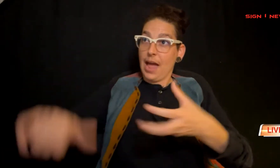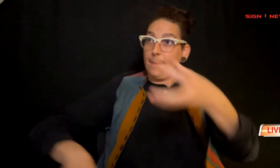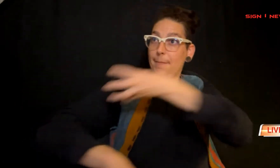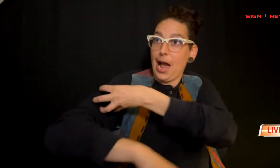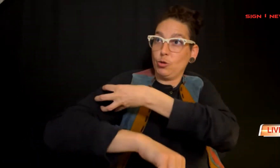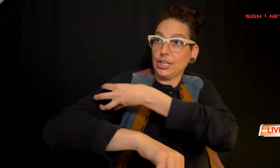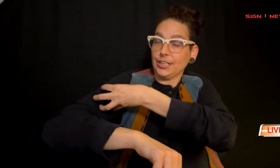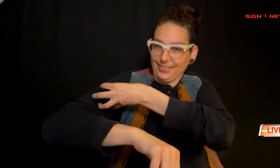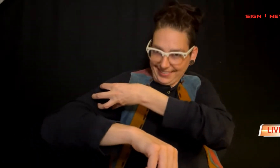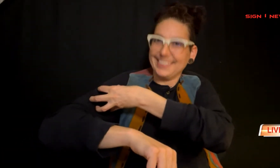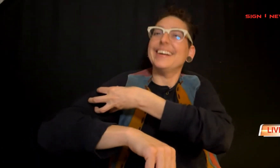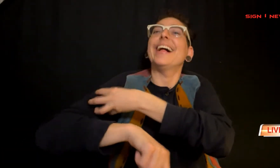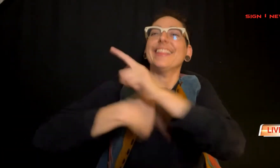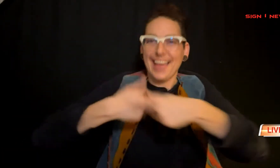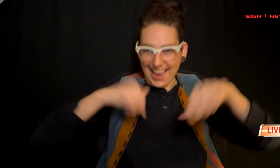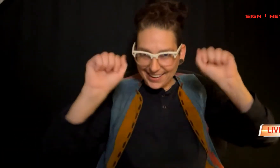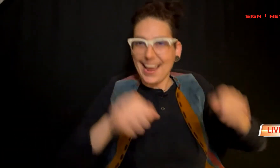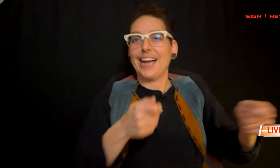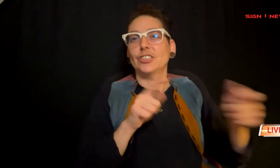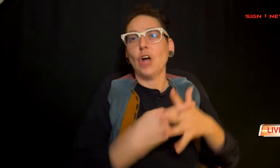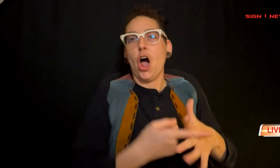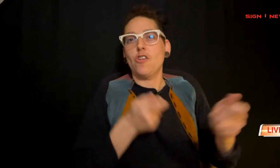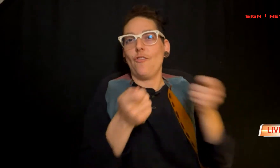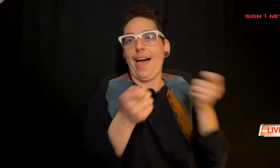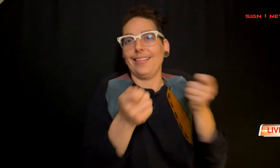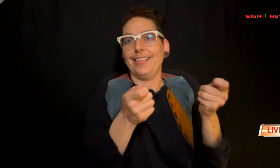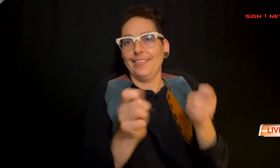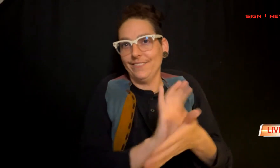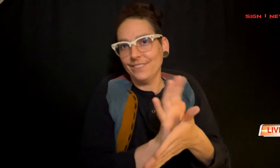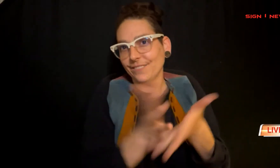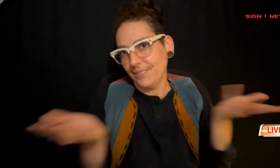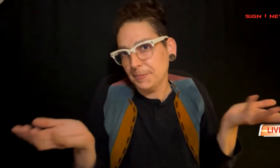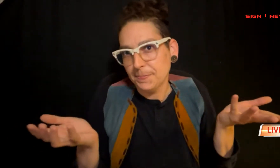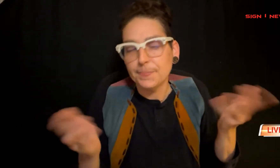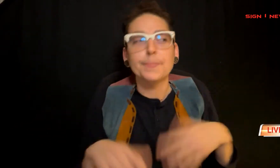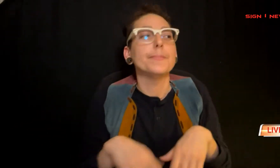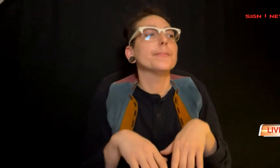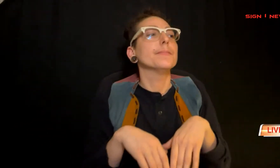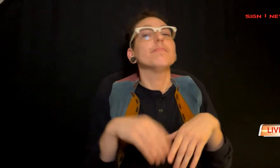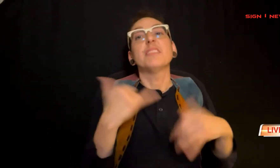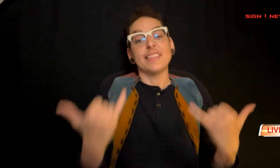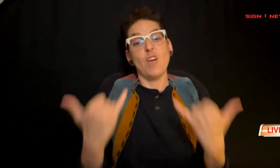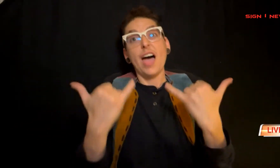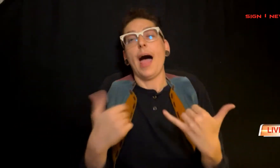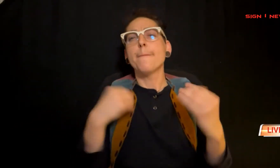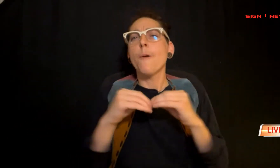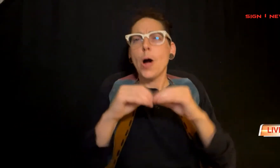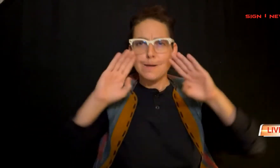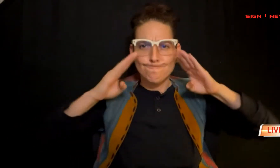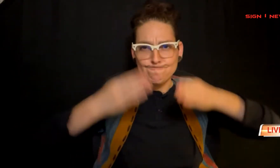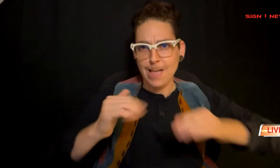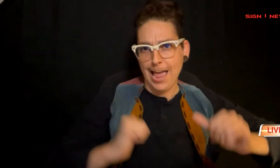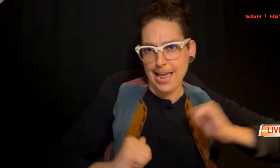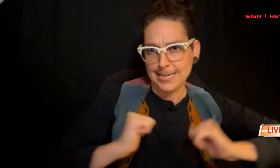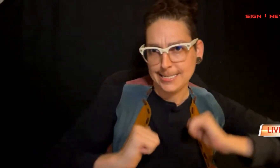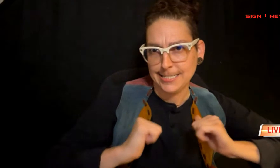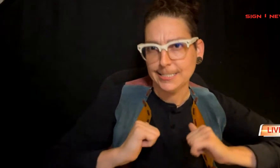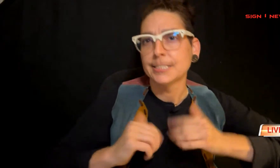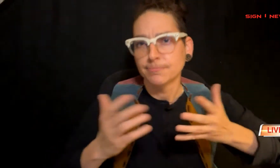starting with the basics and working my way up, and then I'll be able to start directing films myself. Right now, though, I'm